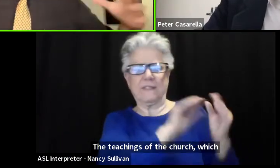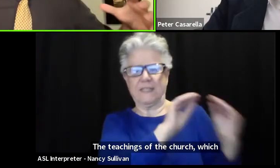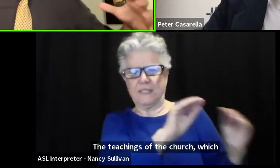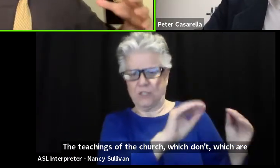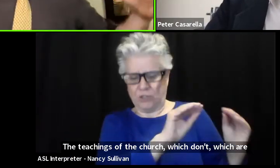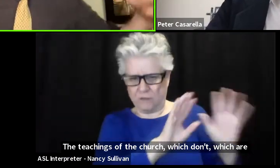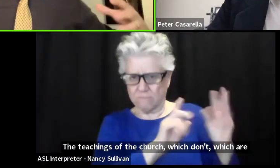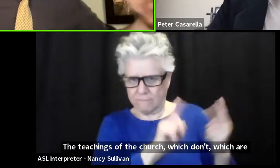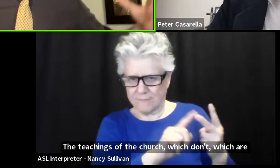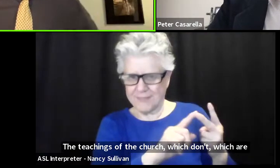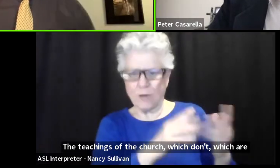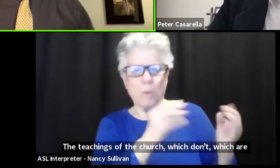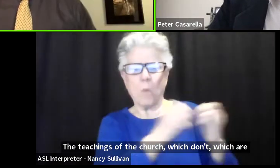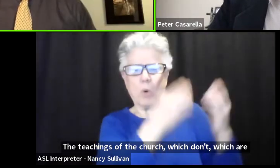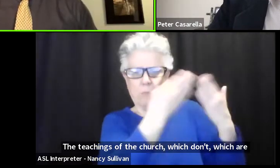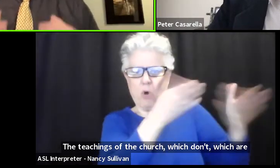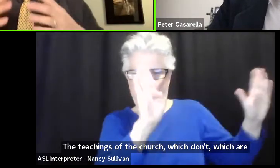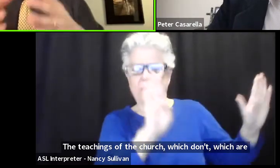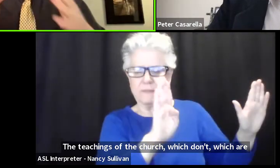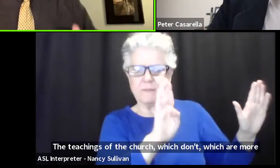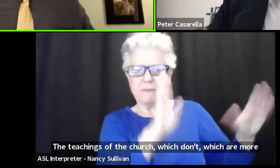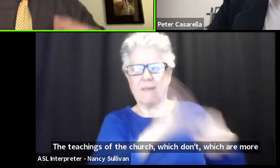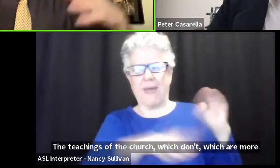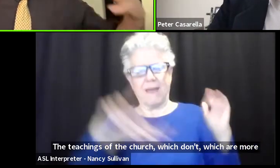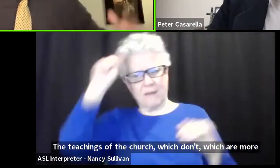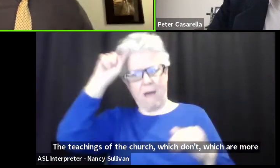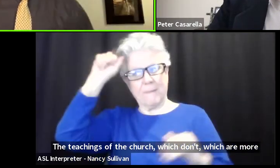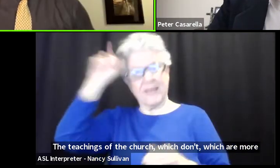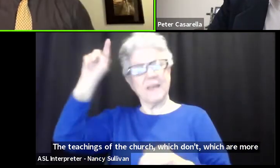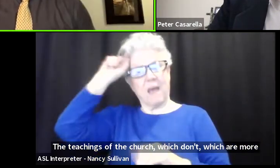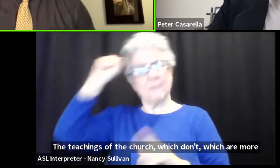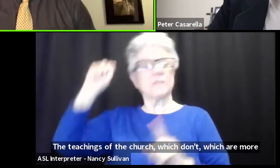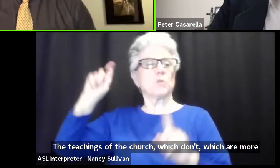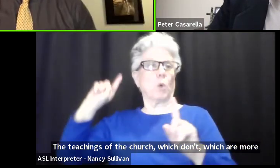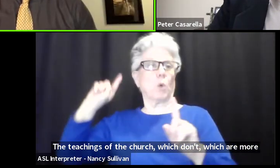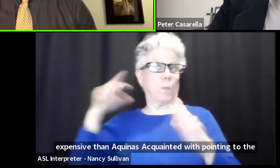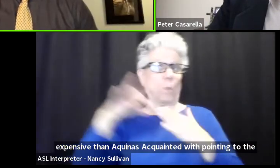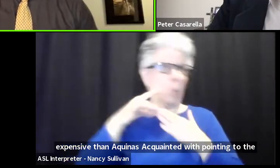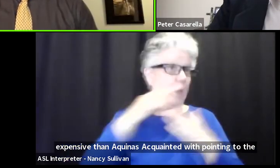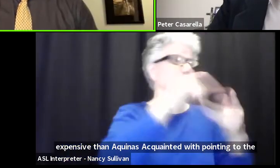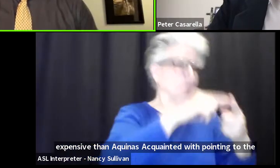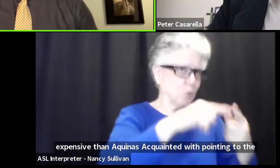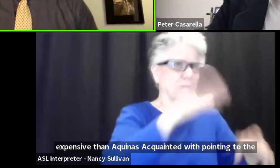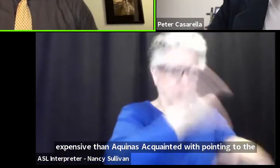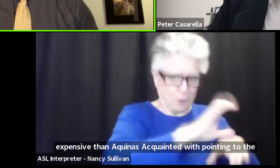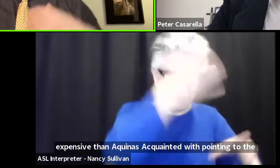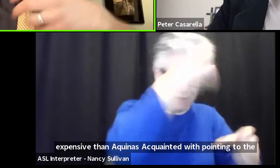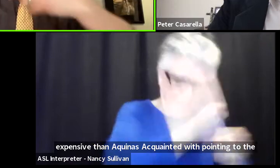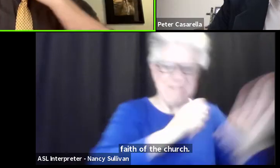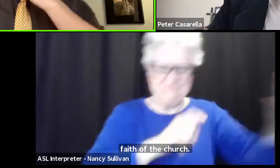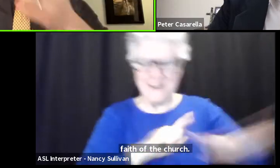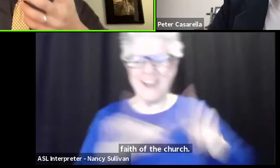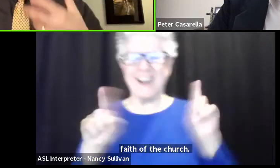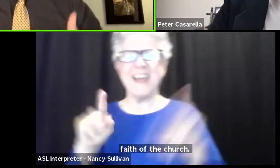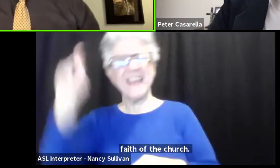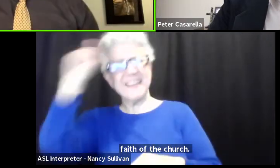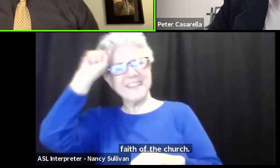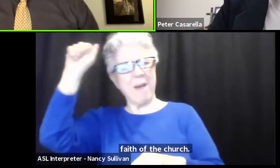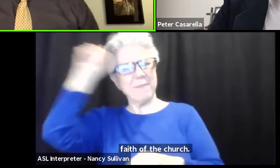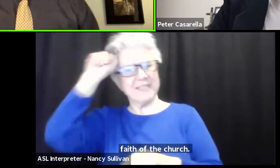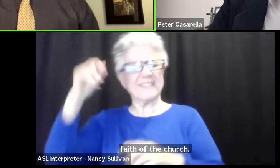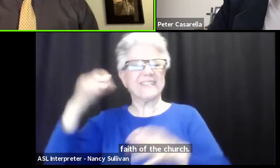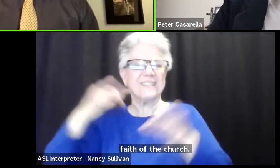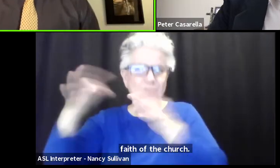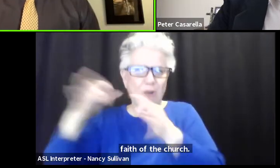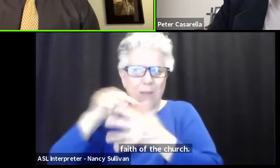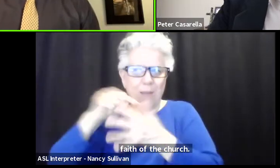which are more expansive than Aquinas. Aquinas was pointing to the faith of the church, but Aquinas does provide descriptions I think are